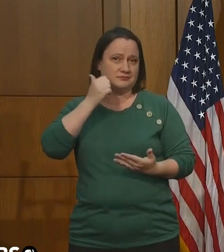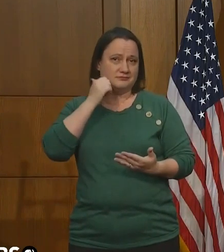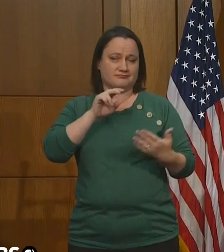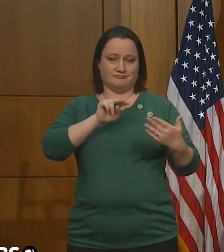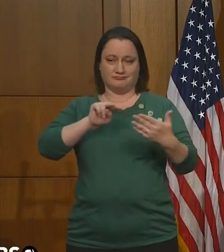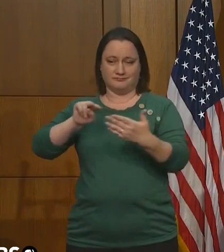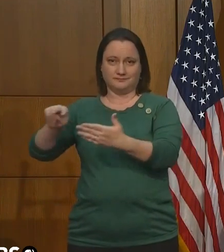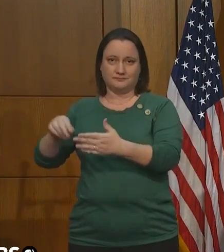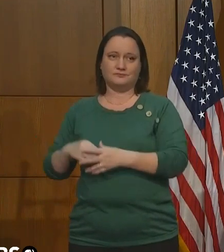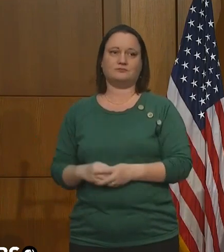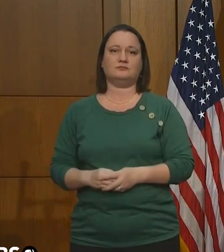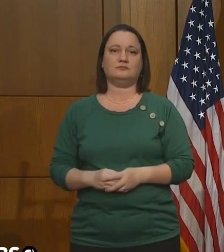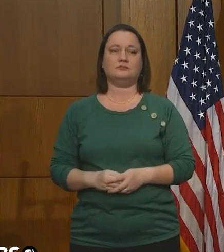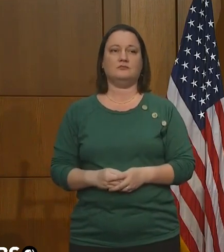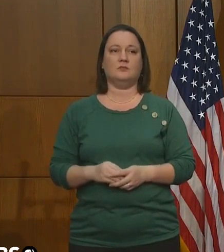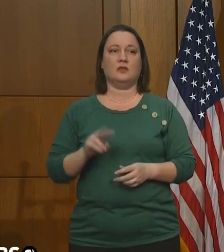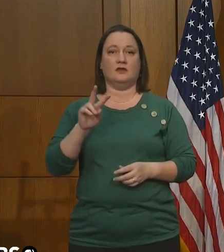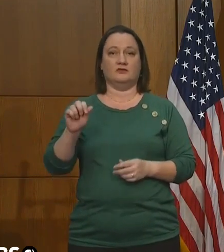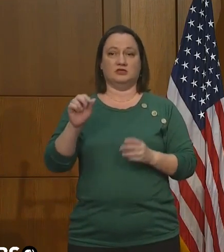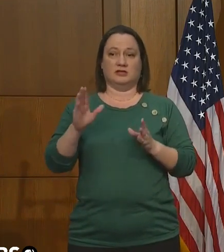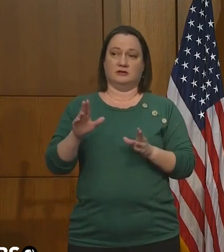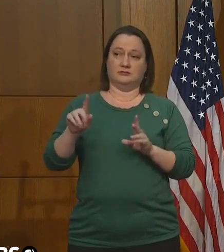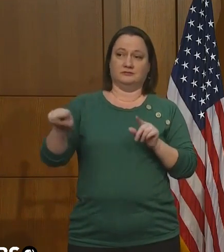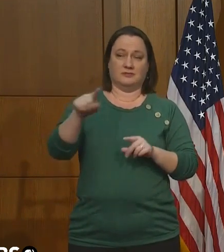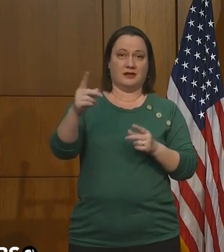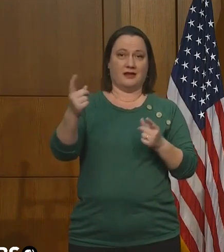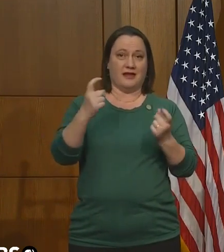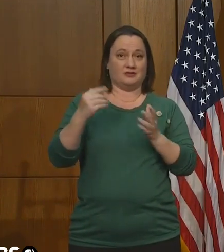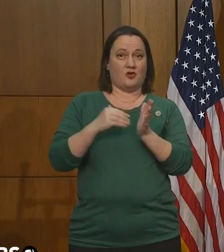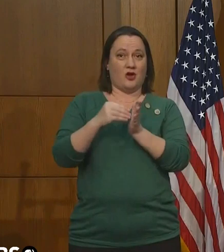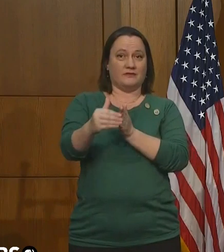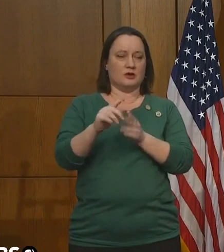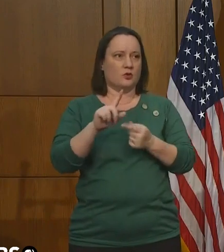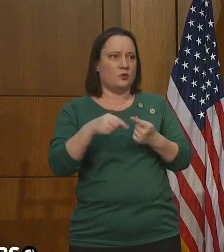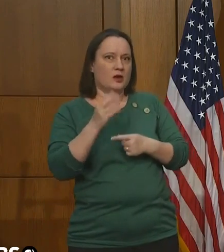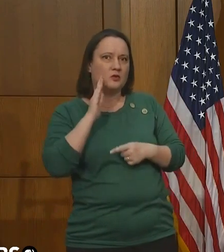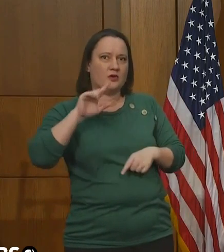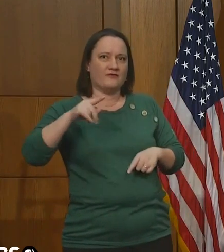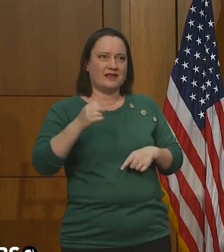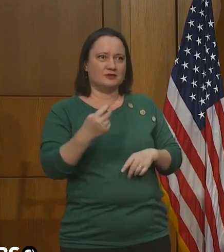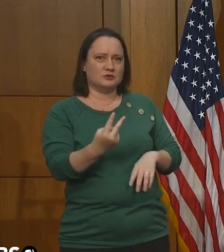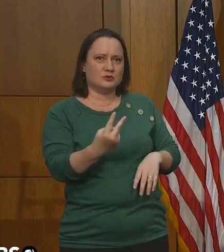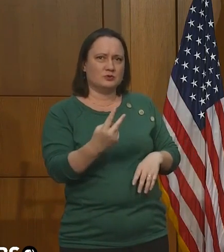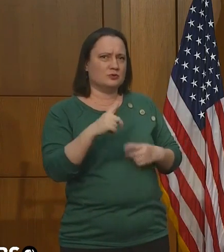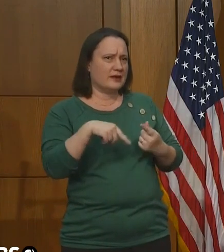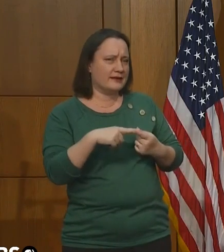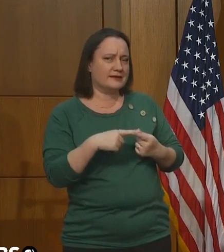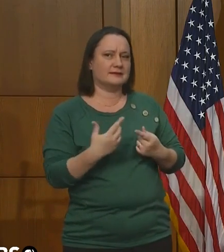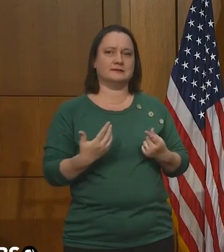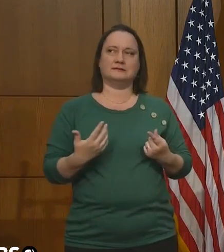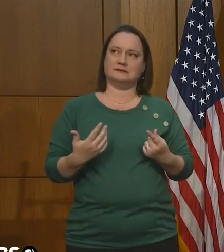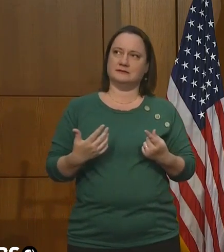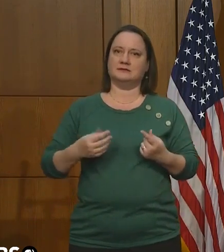Virginians know, because I want to know, because I'm asked often, is when are we going to go into phase two? And the earliest that we'll do